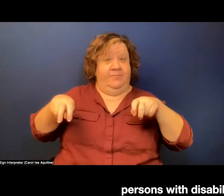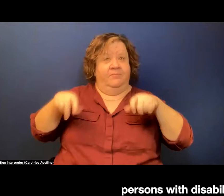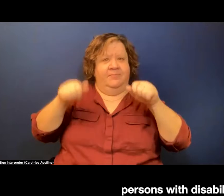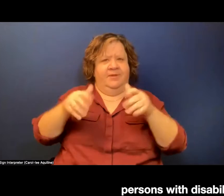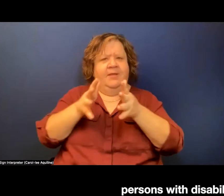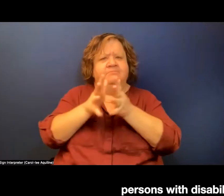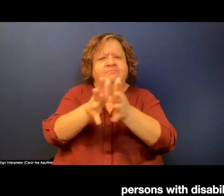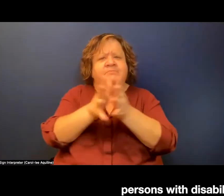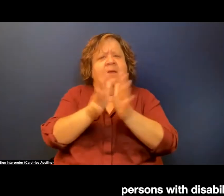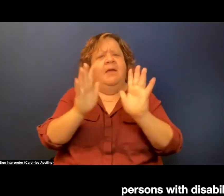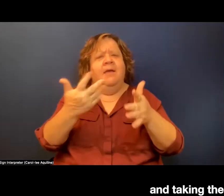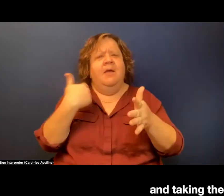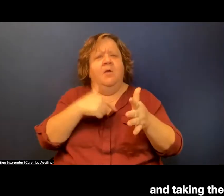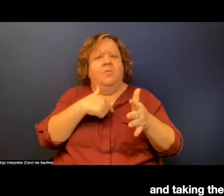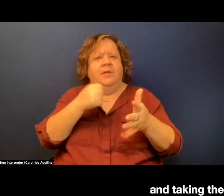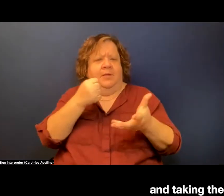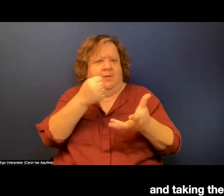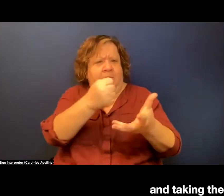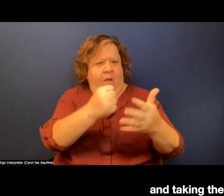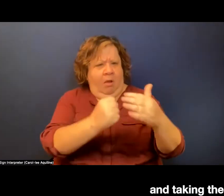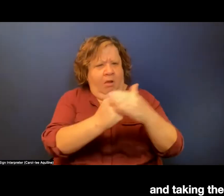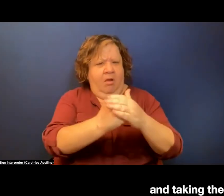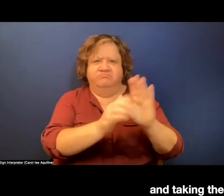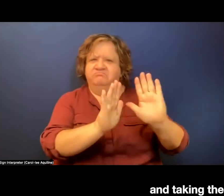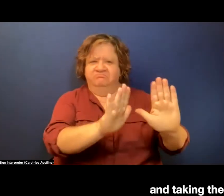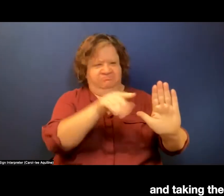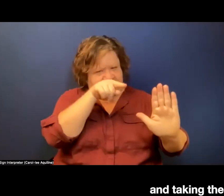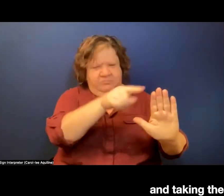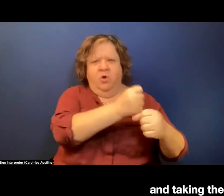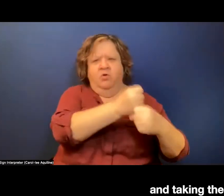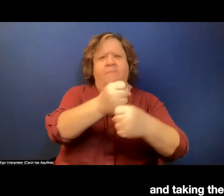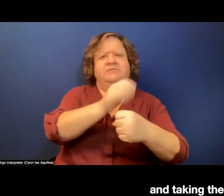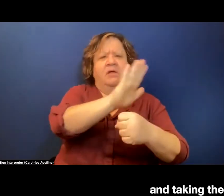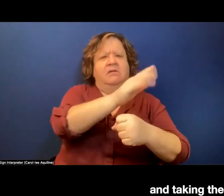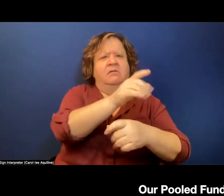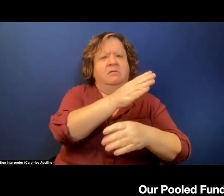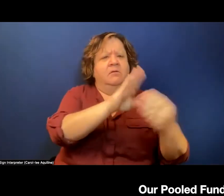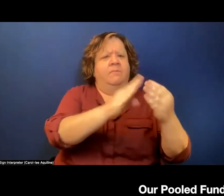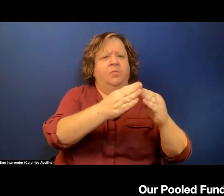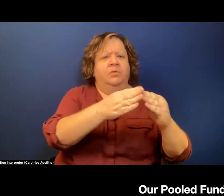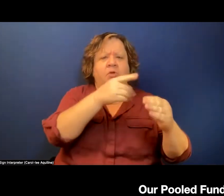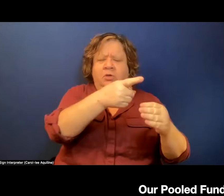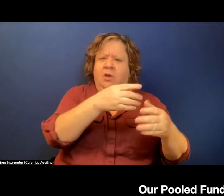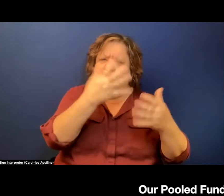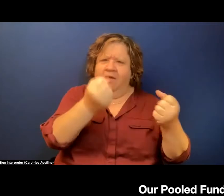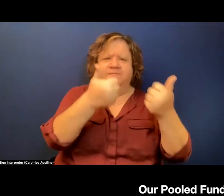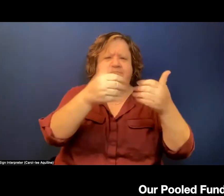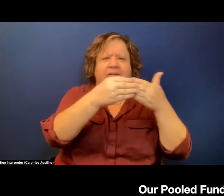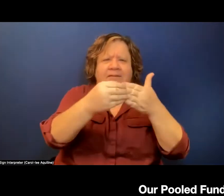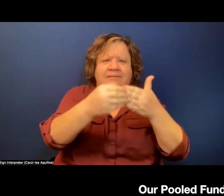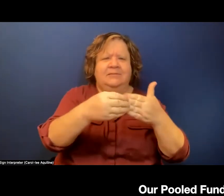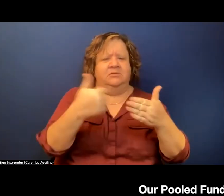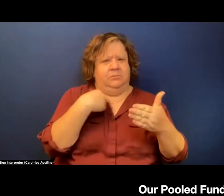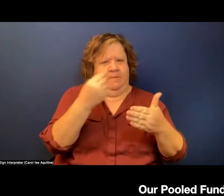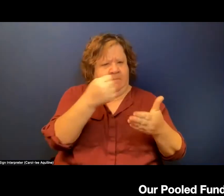leadership, knowledge of their local context, and taking the risk of funding emergent organizations. Our PUT fund is